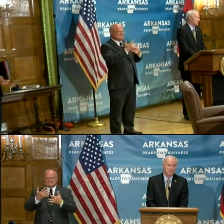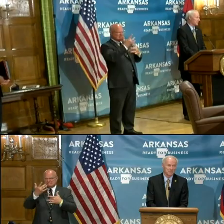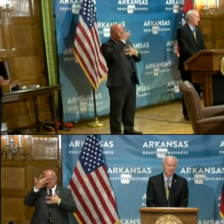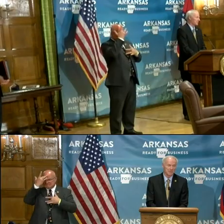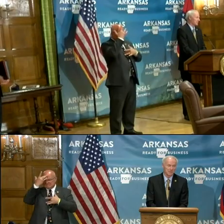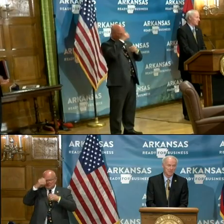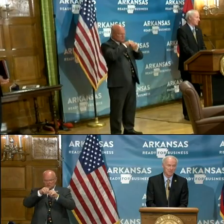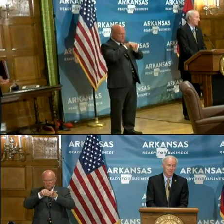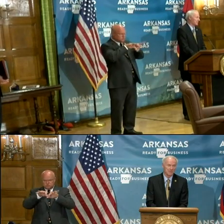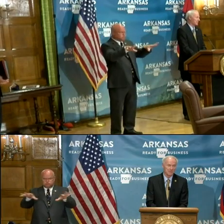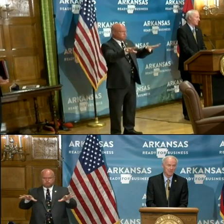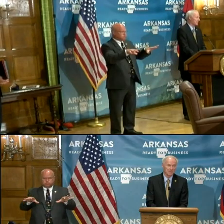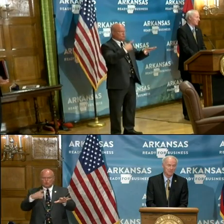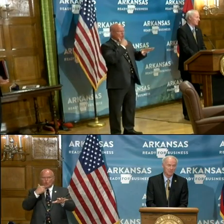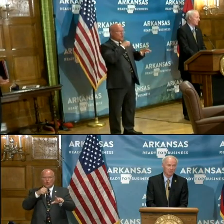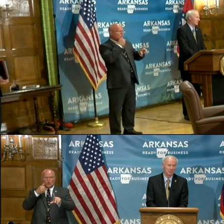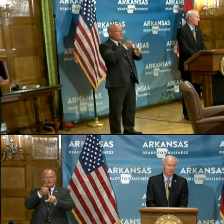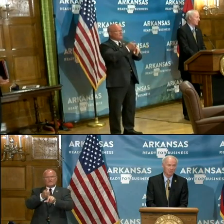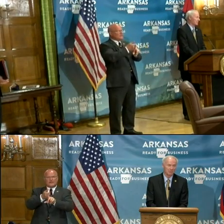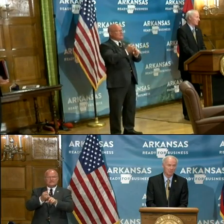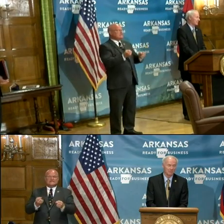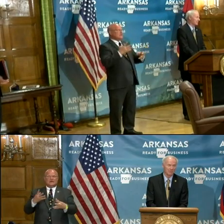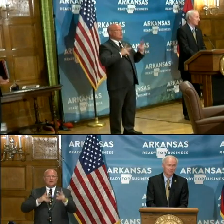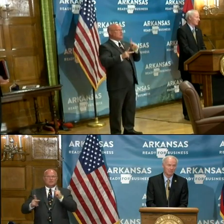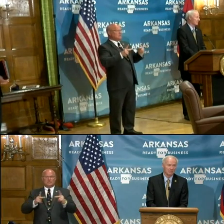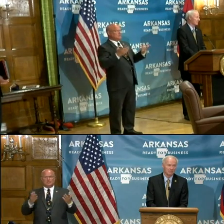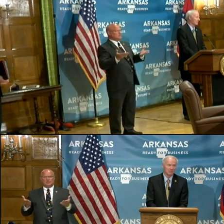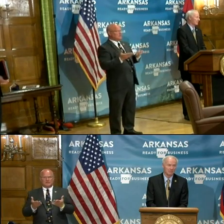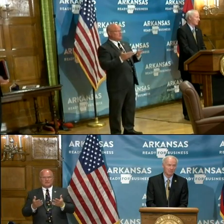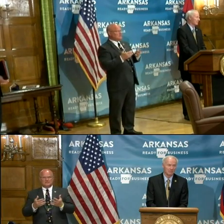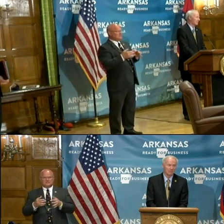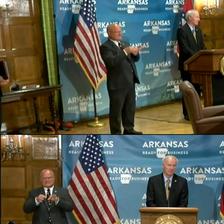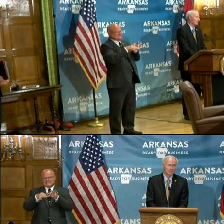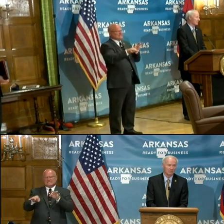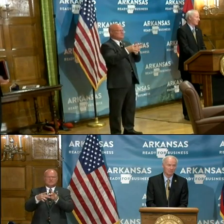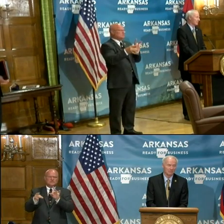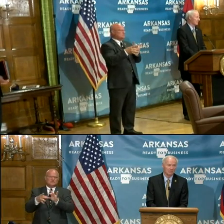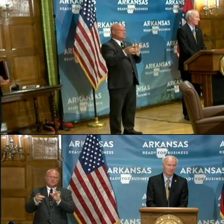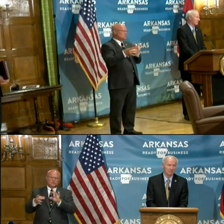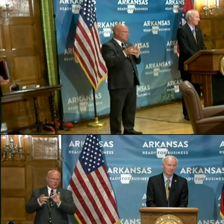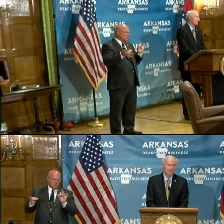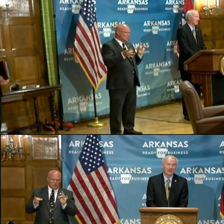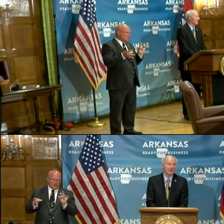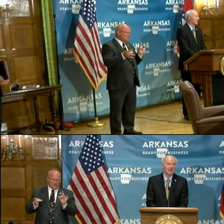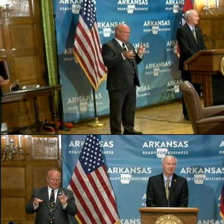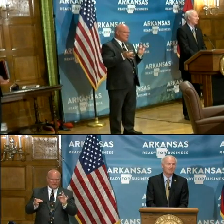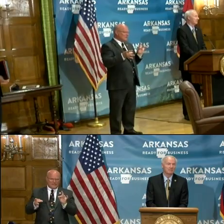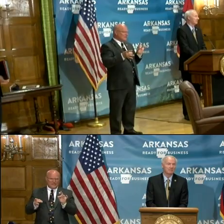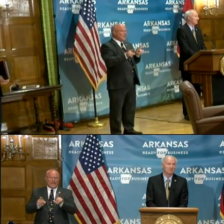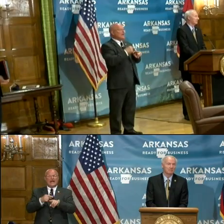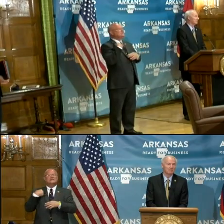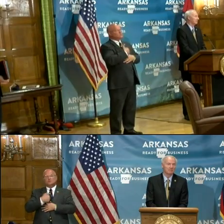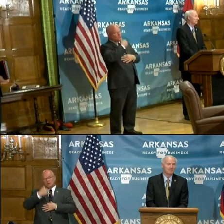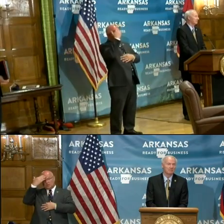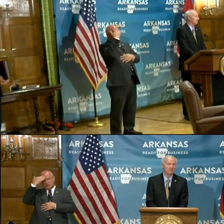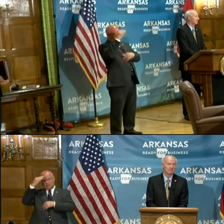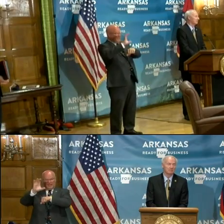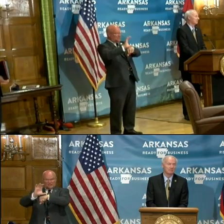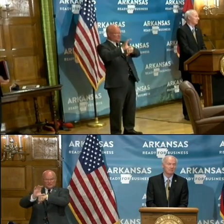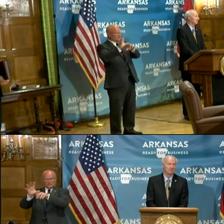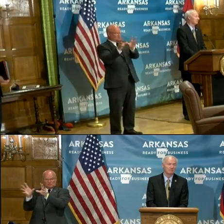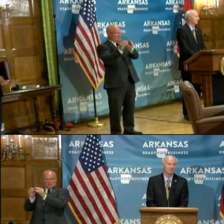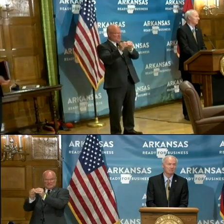infectious it is, who it affects, how many people were here? Just a simple story of, as we knew about the